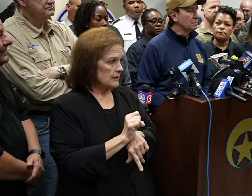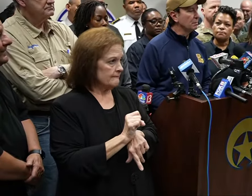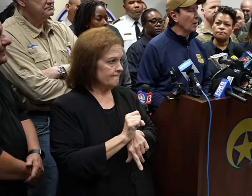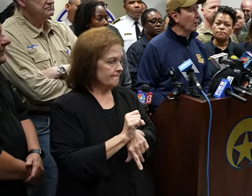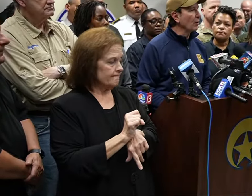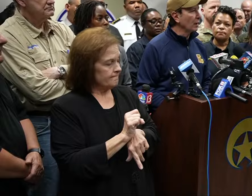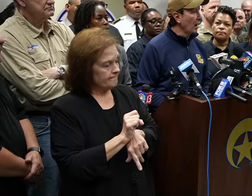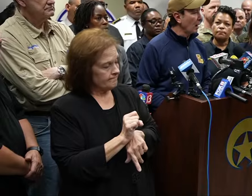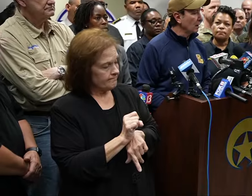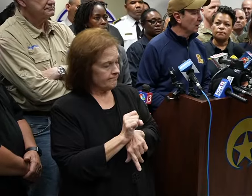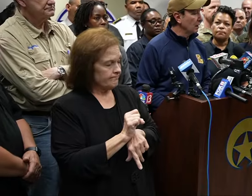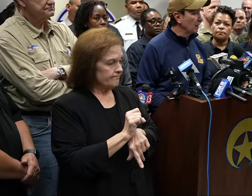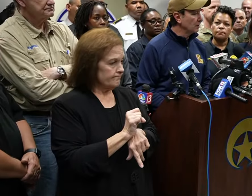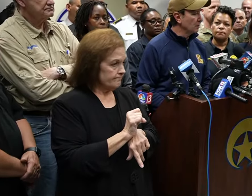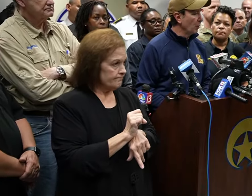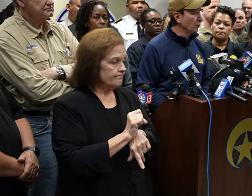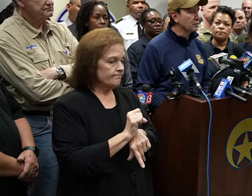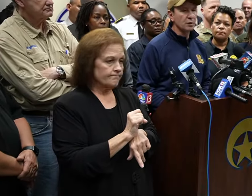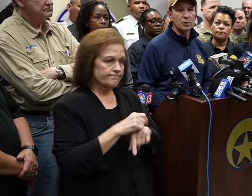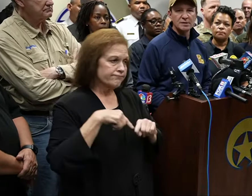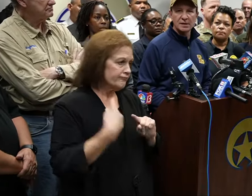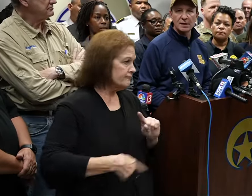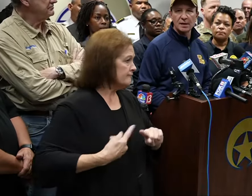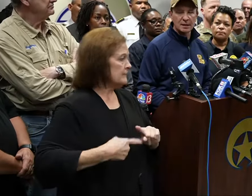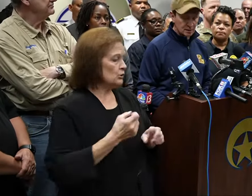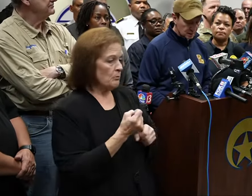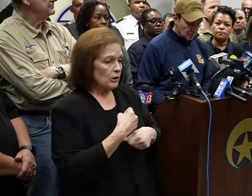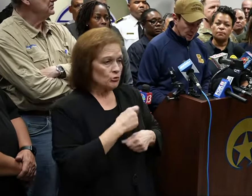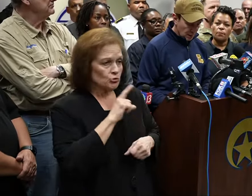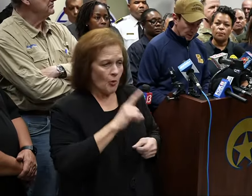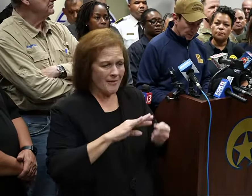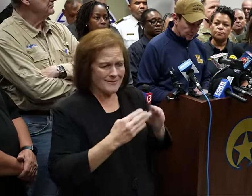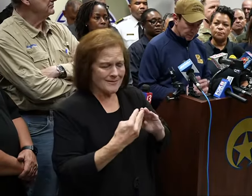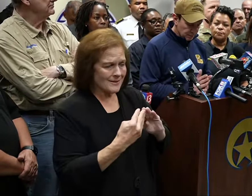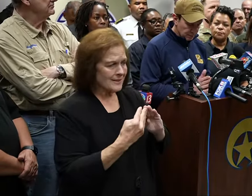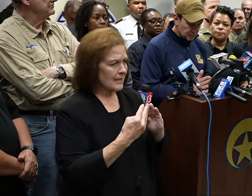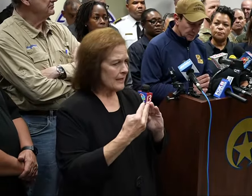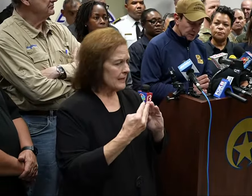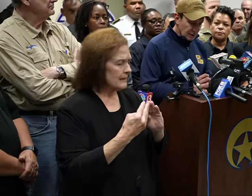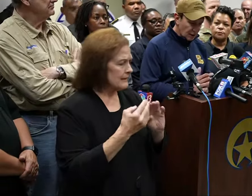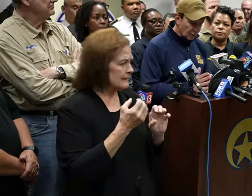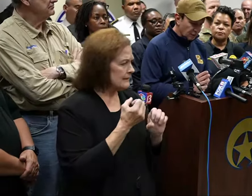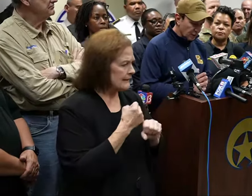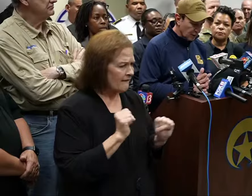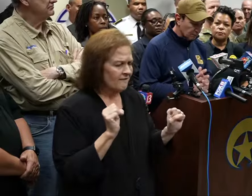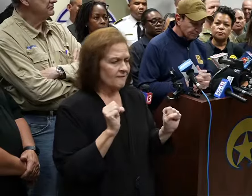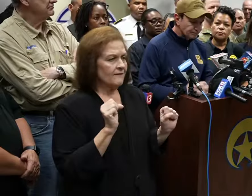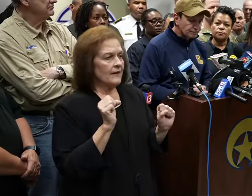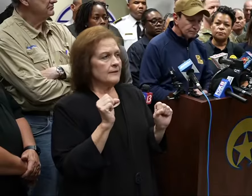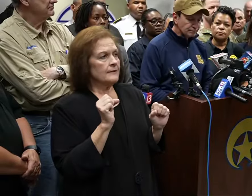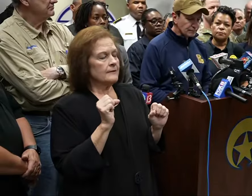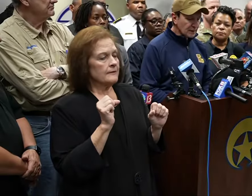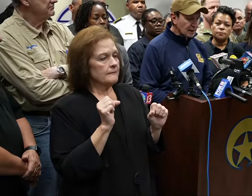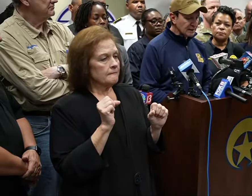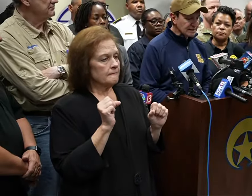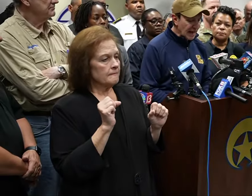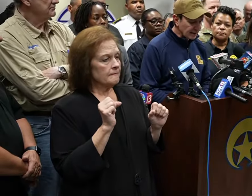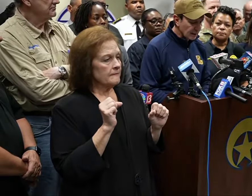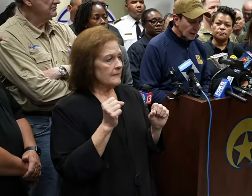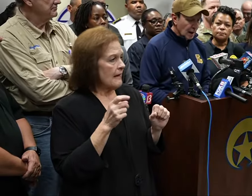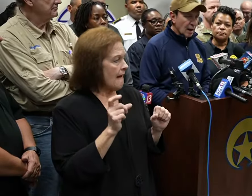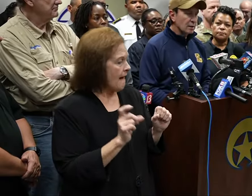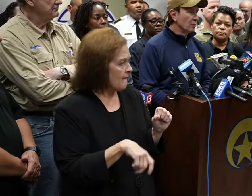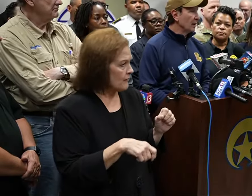just around the clock to both secure the city and to solve this